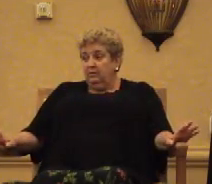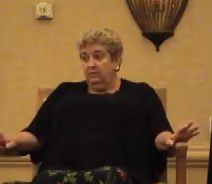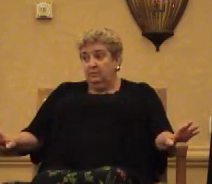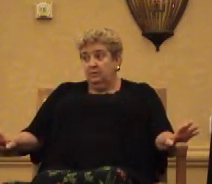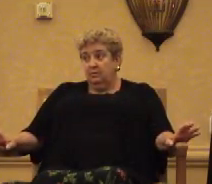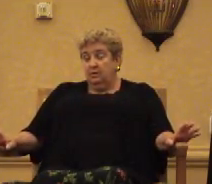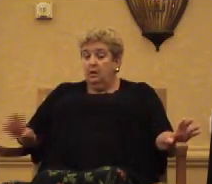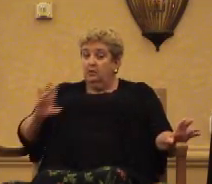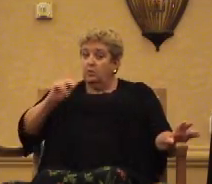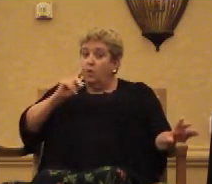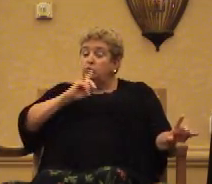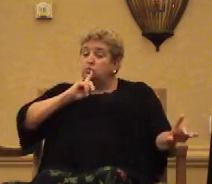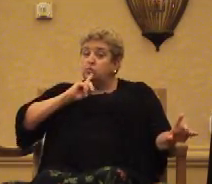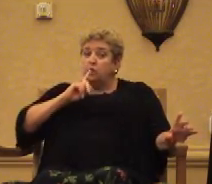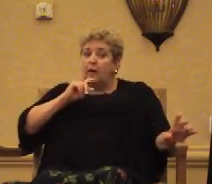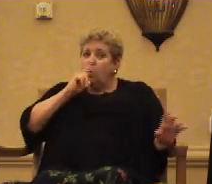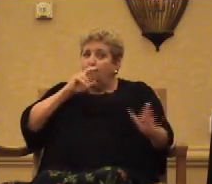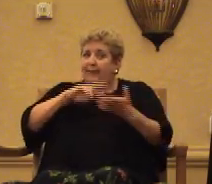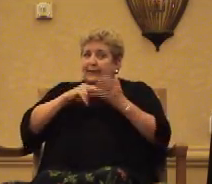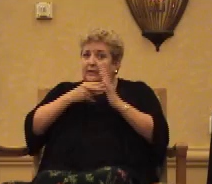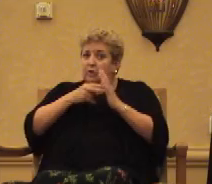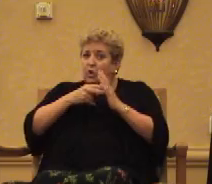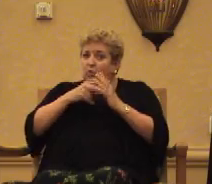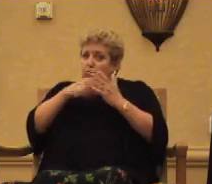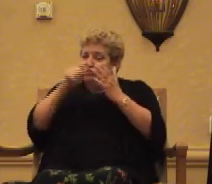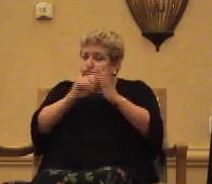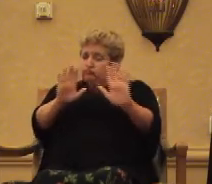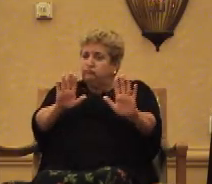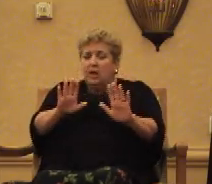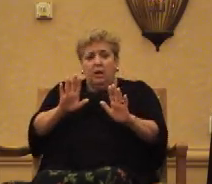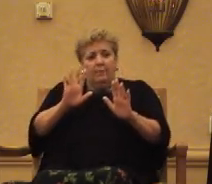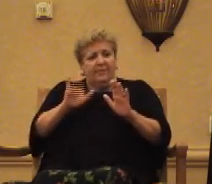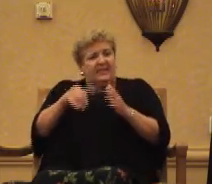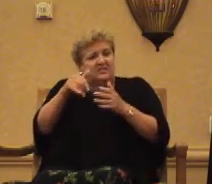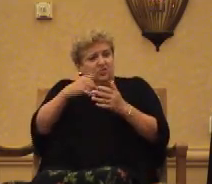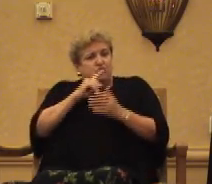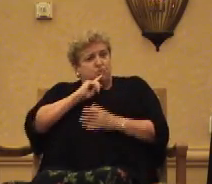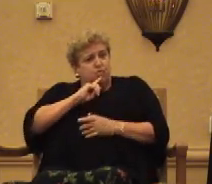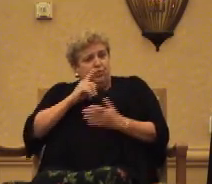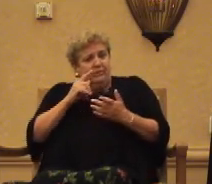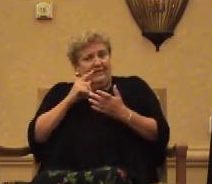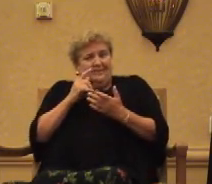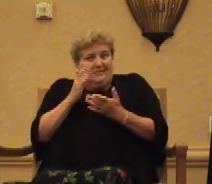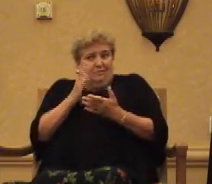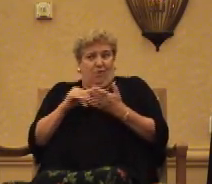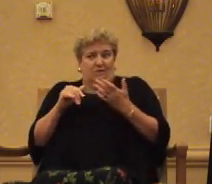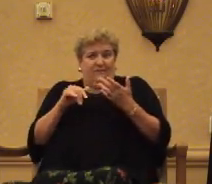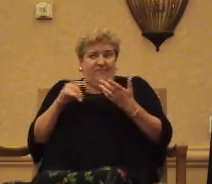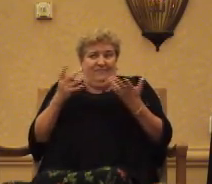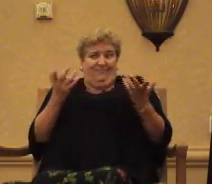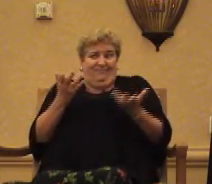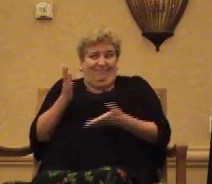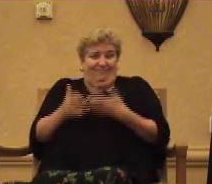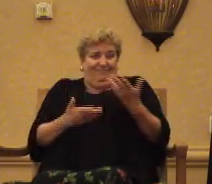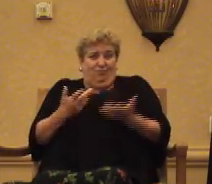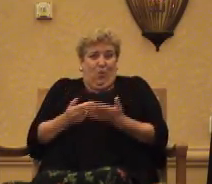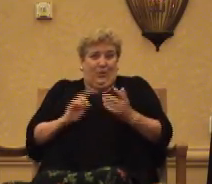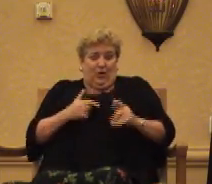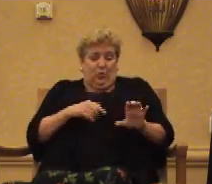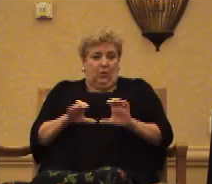No, I mean, that's not a put down of people that are new. That's just part of the territory. I mean, you know, when I was brand new, a guy named